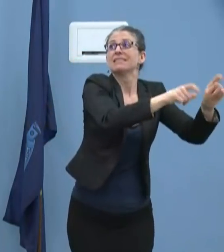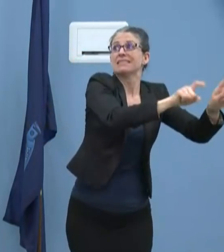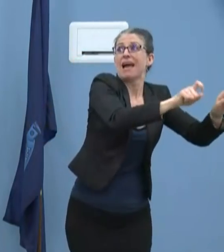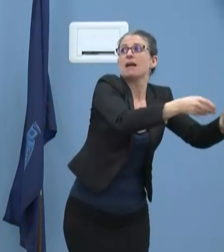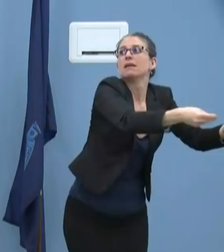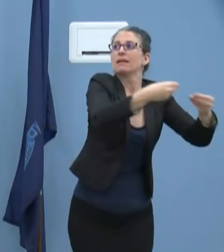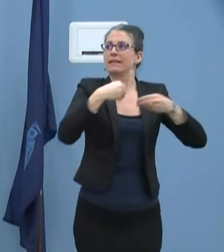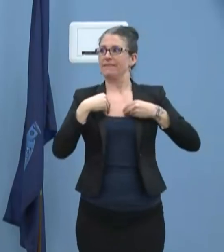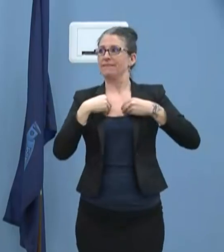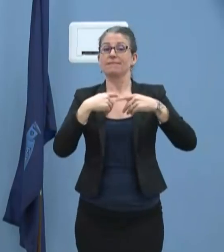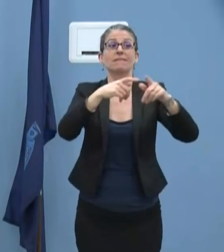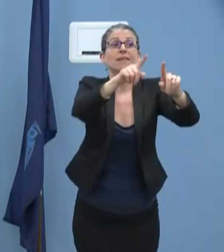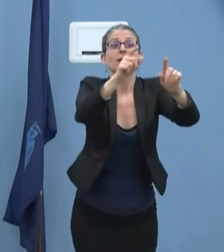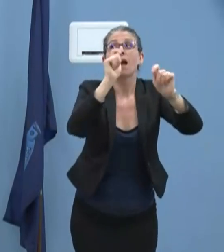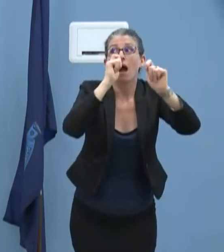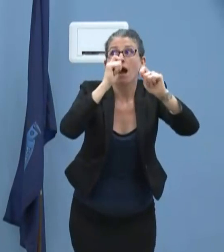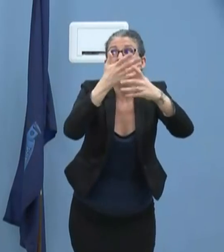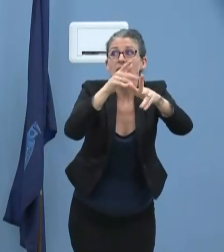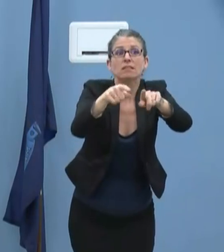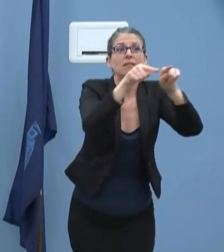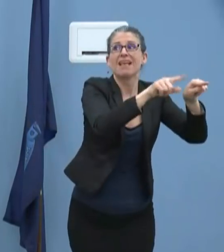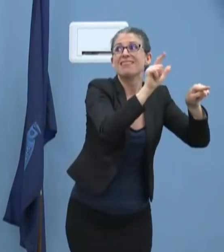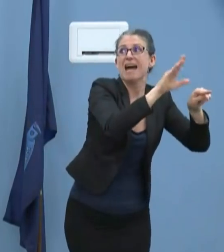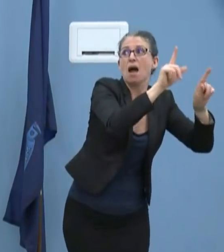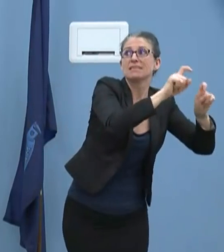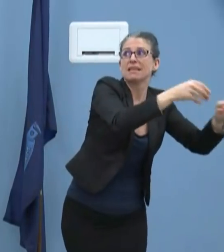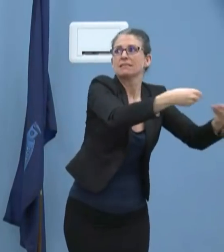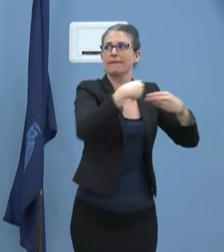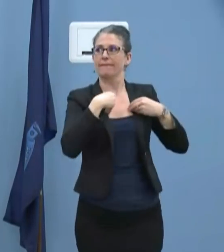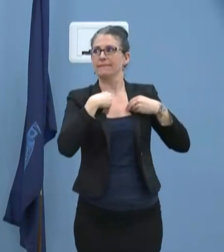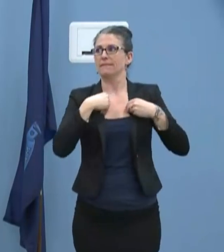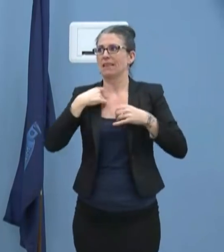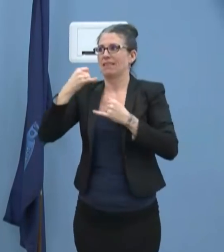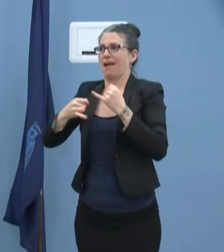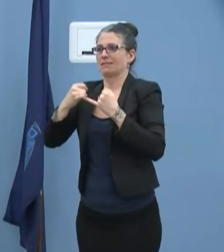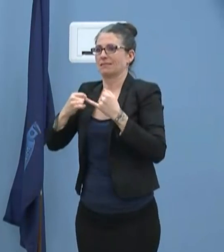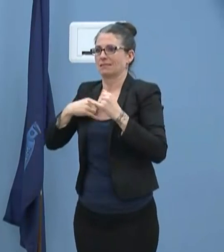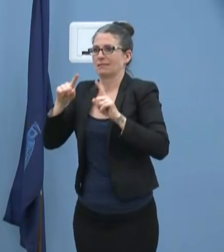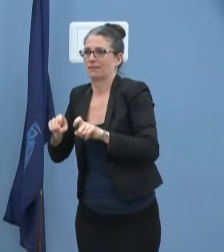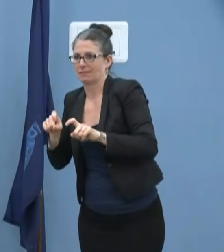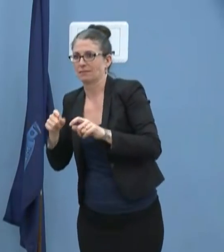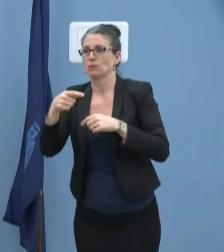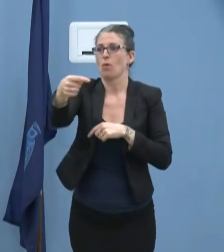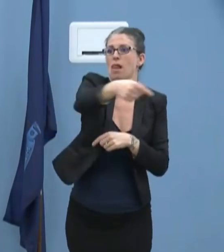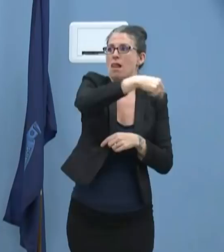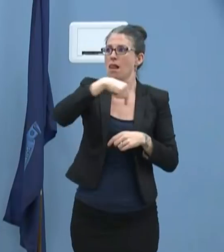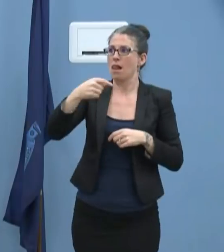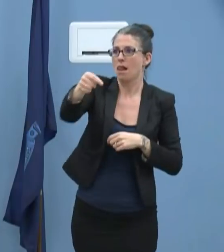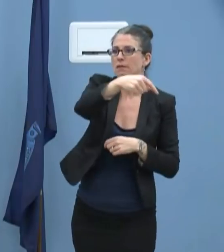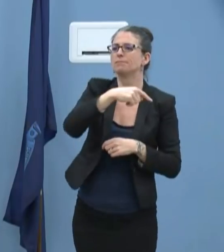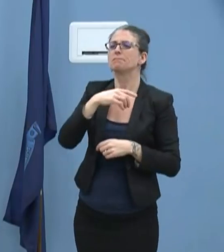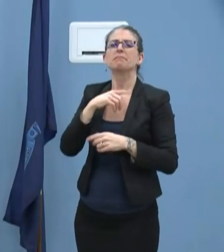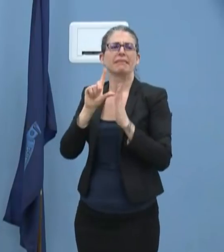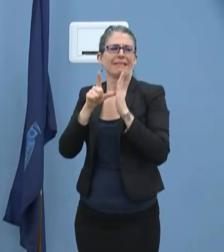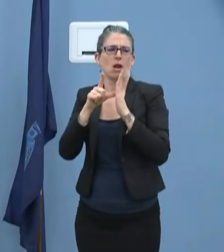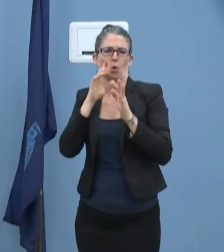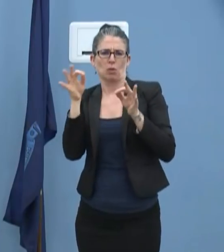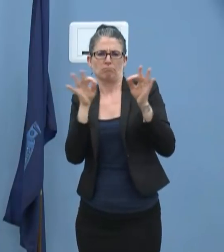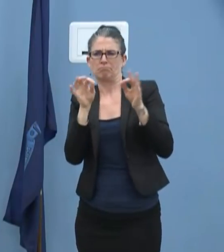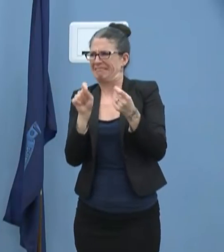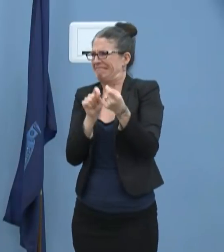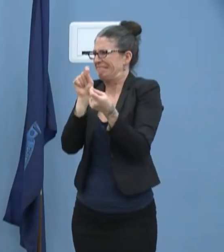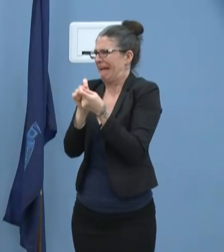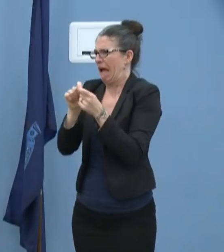We will get you the exact number of tests that the laboratory here in Augusta has completed. However, a concern